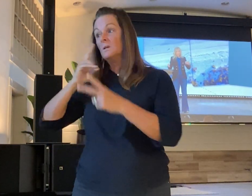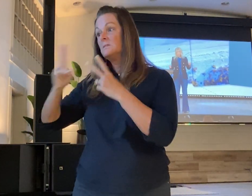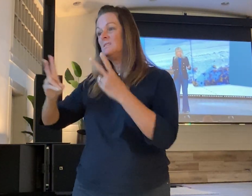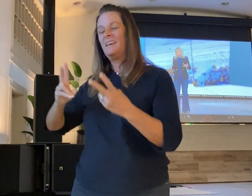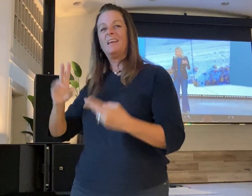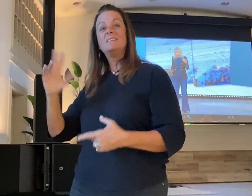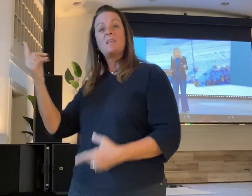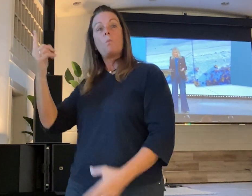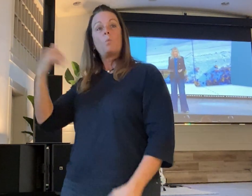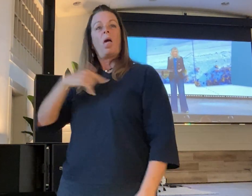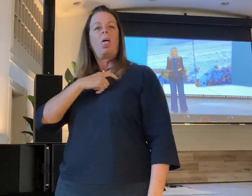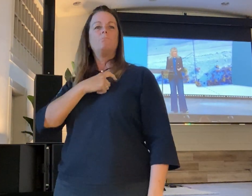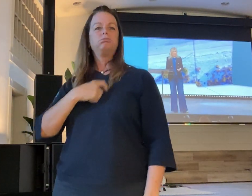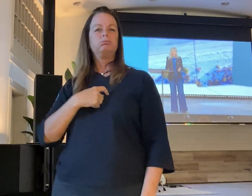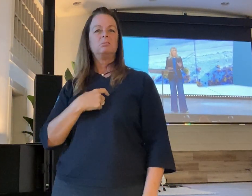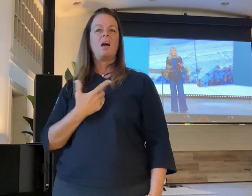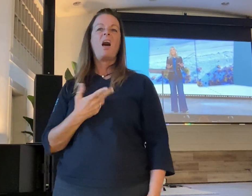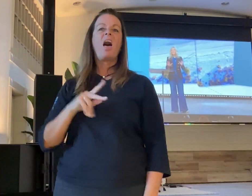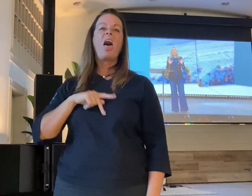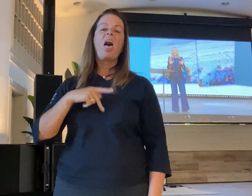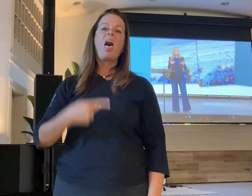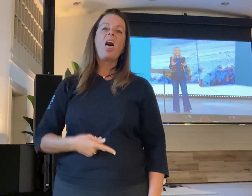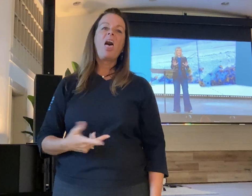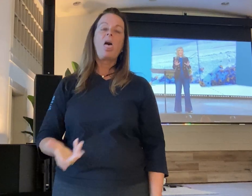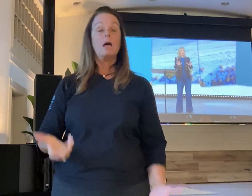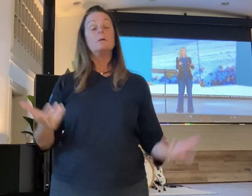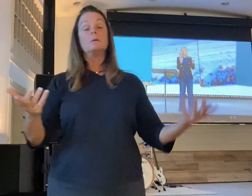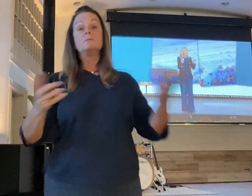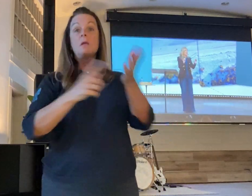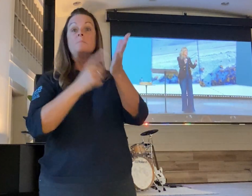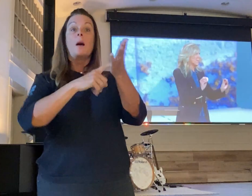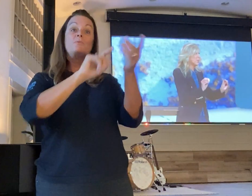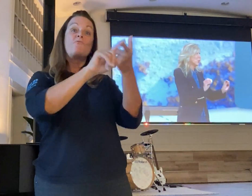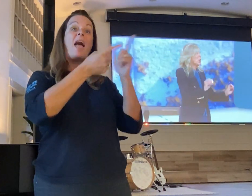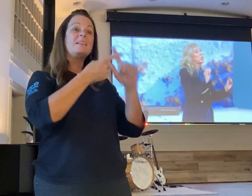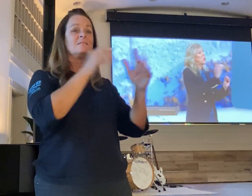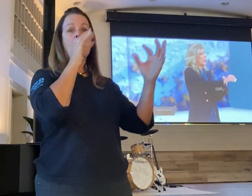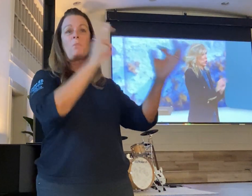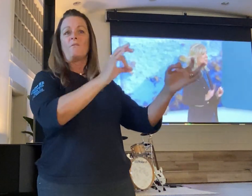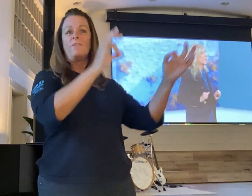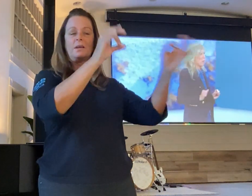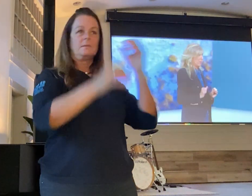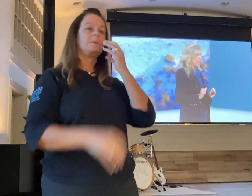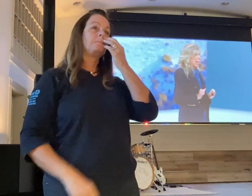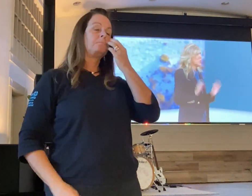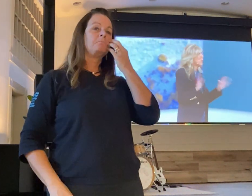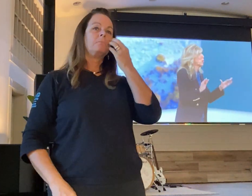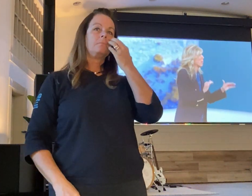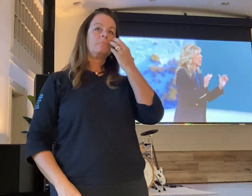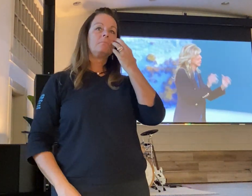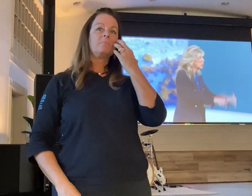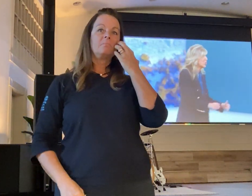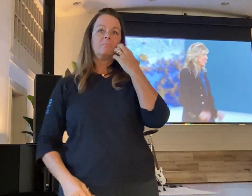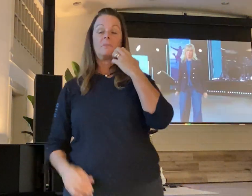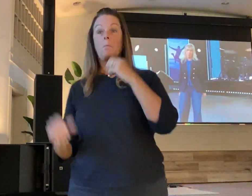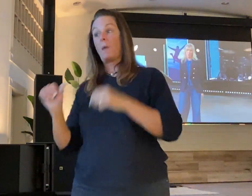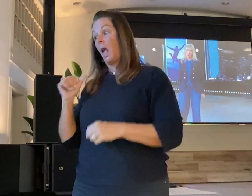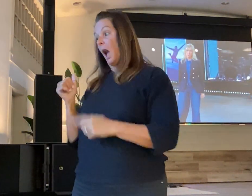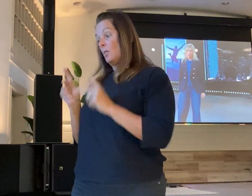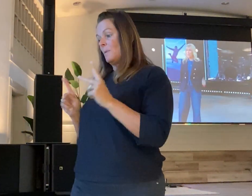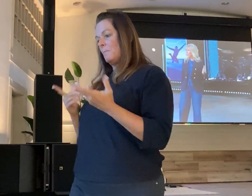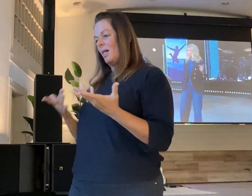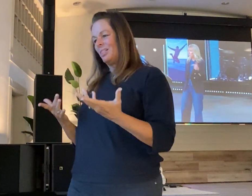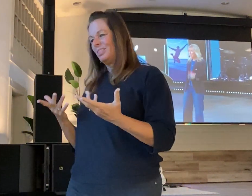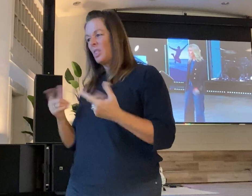Yes. And you might let them down. But here's the deal, I get it. Because I know some of you have been hurt before. And you've been hurt by